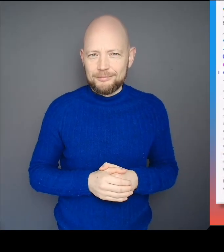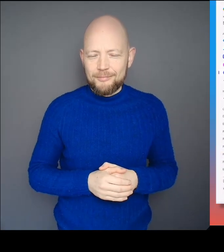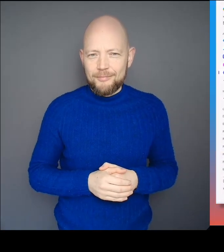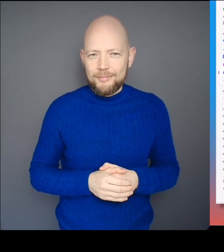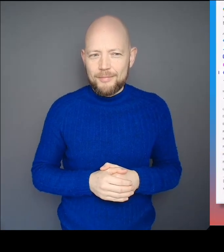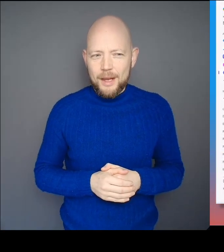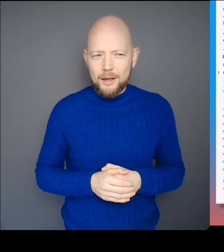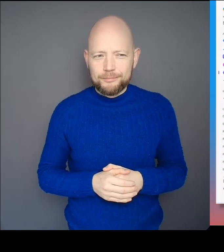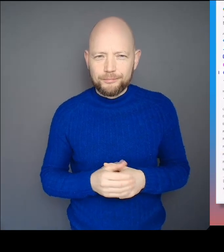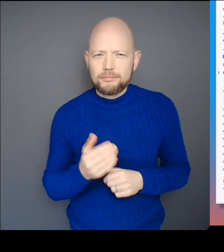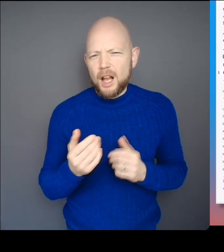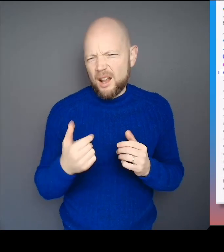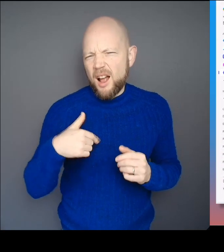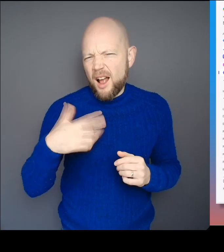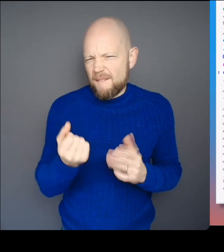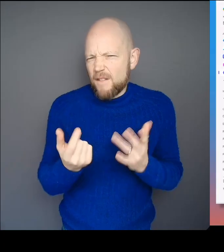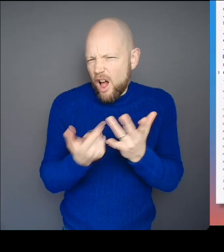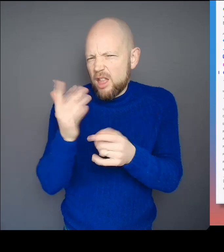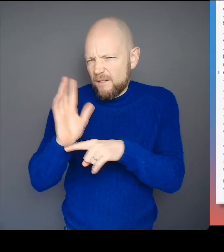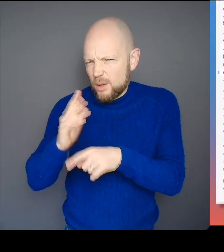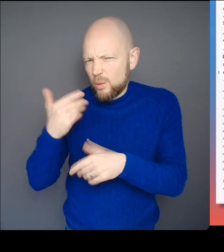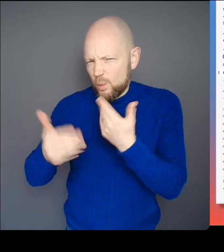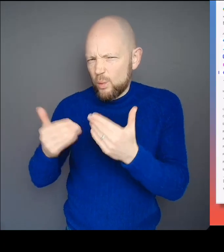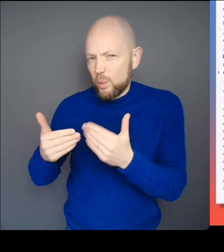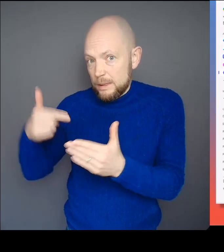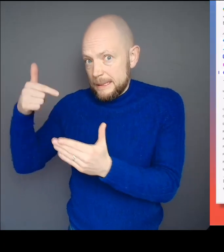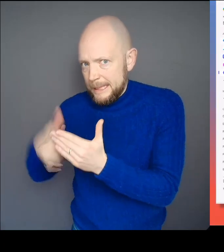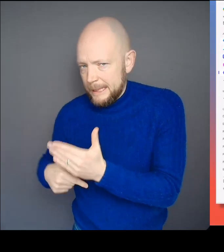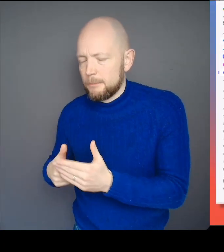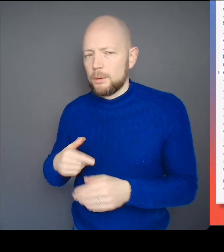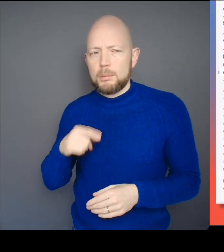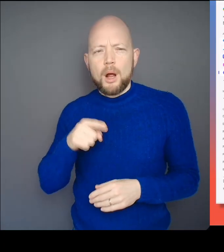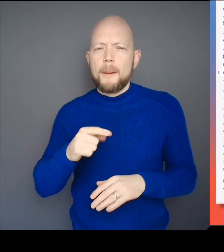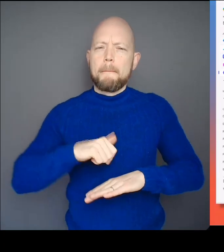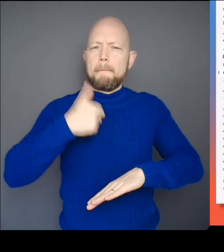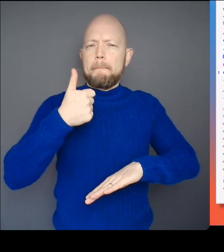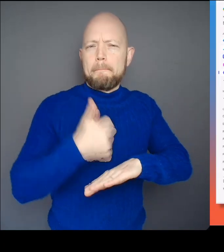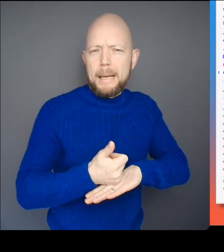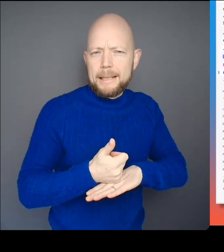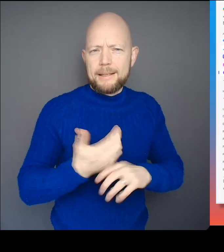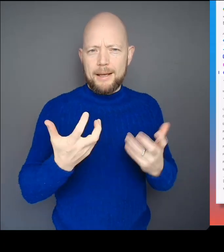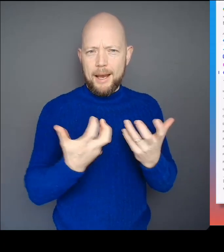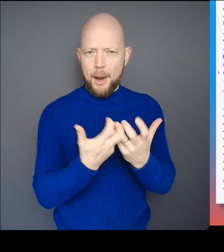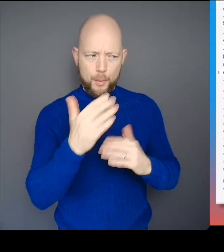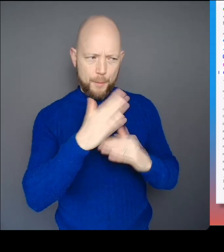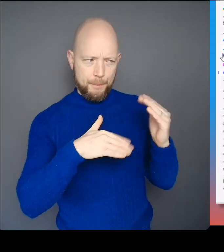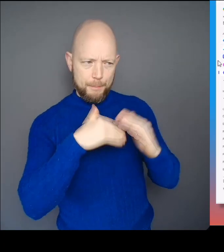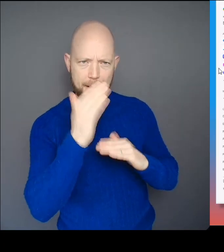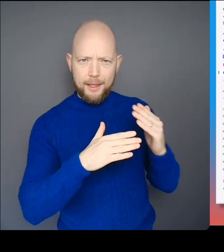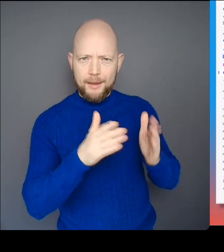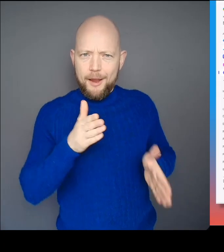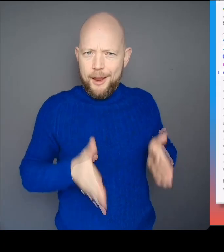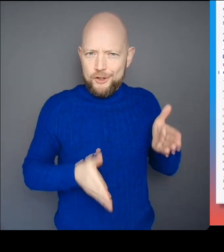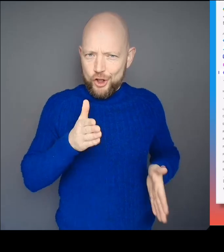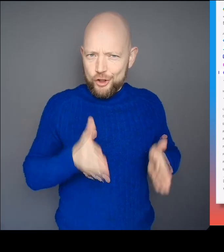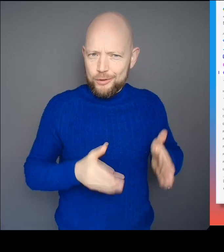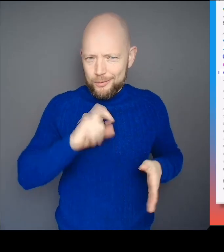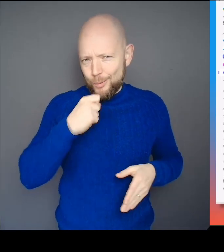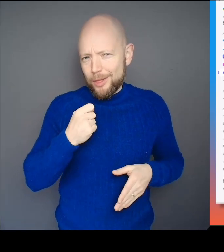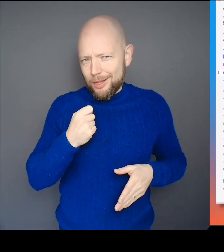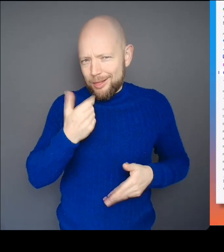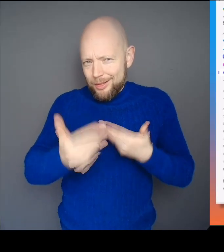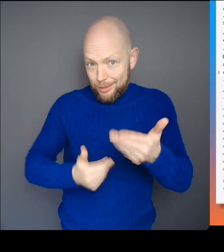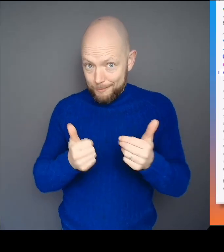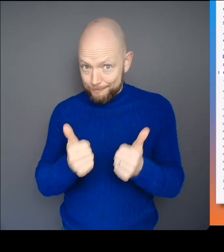system before in other videos, but yours probably won't have anything other than researcher, analyst. We'll come back to those in a moment, and this